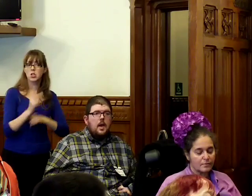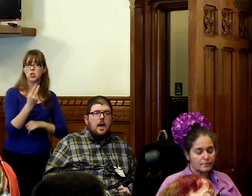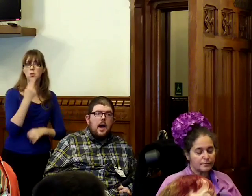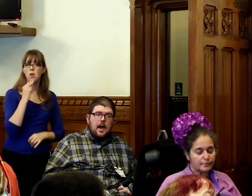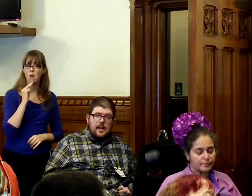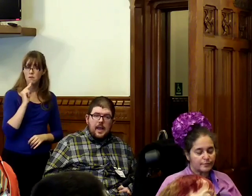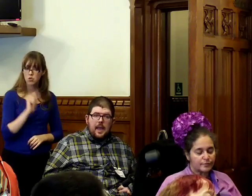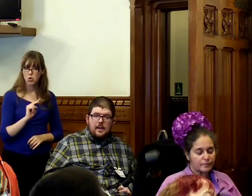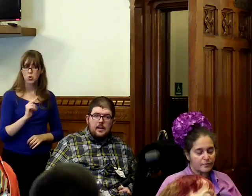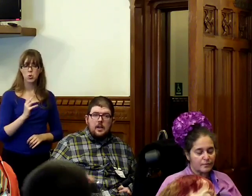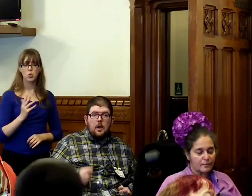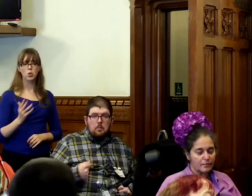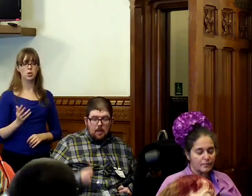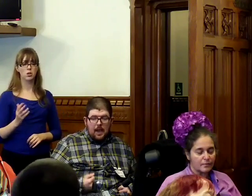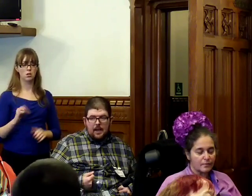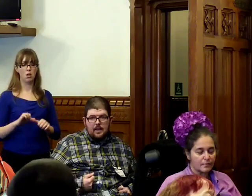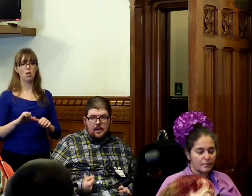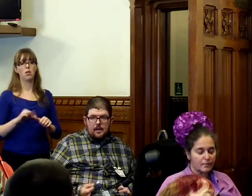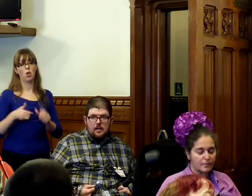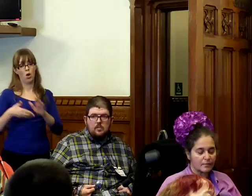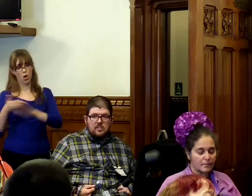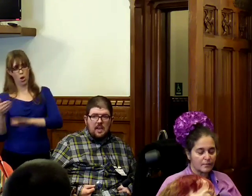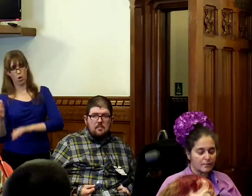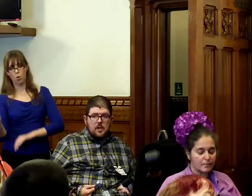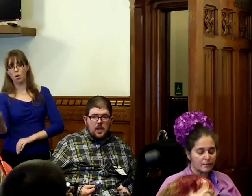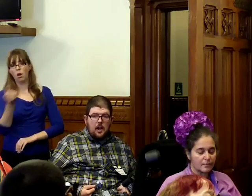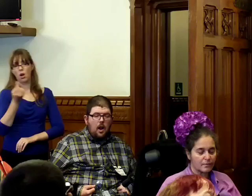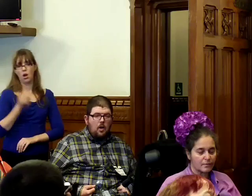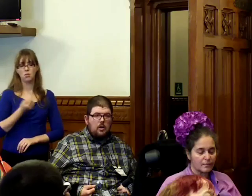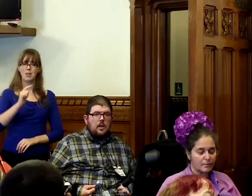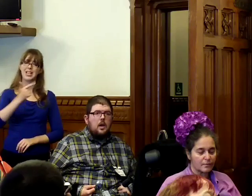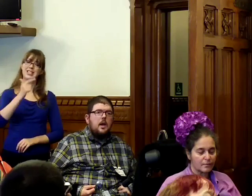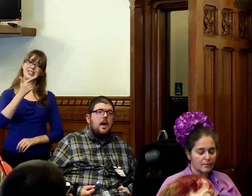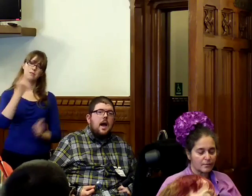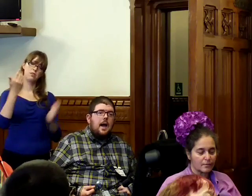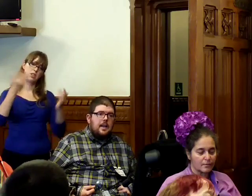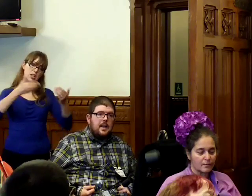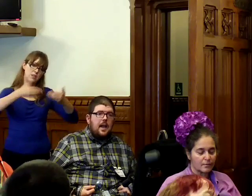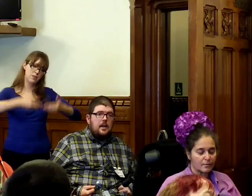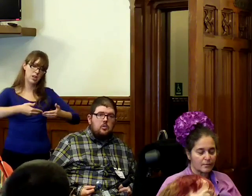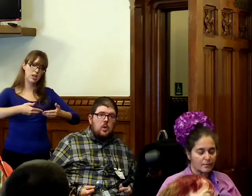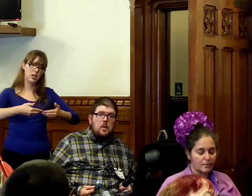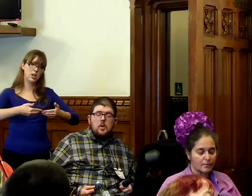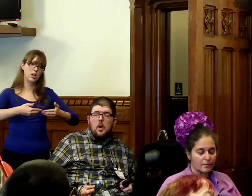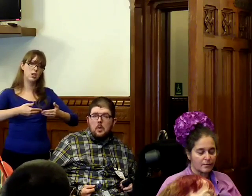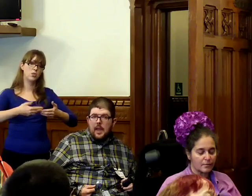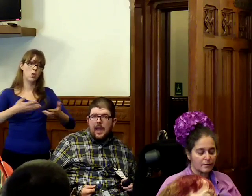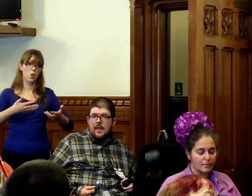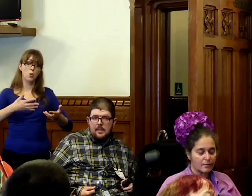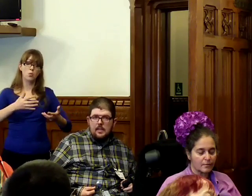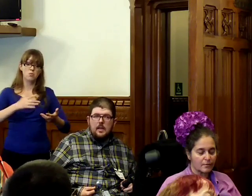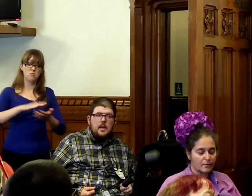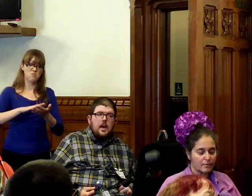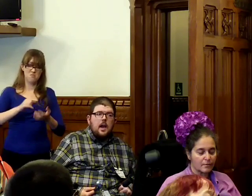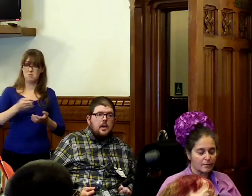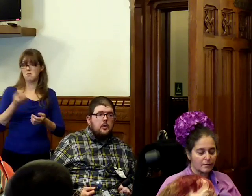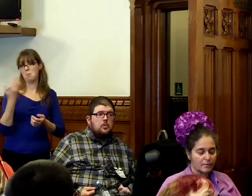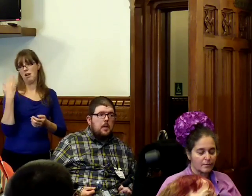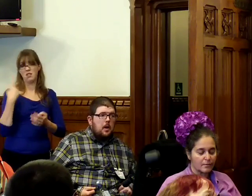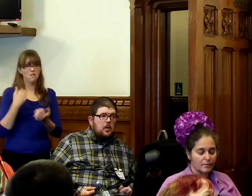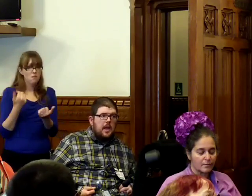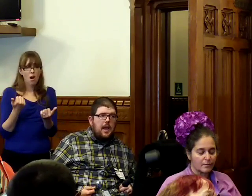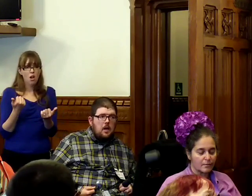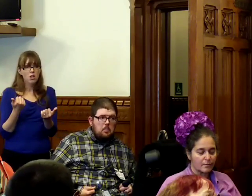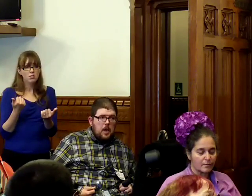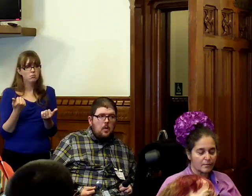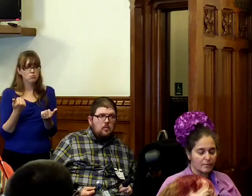afternoon, and then come back at 7 o'clock at night. So I was okay. I